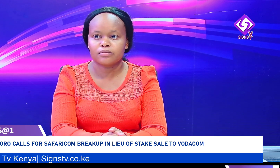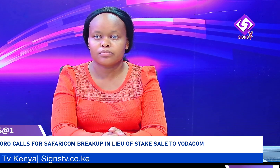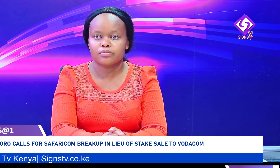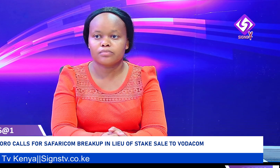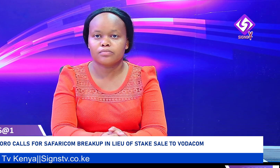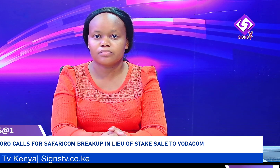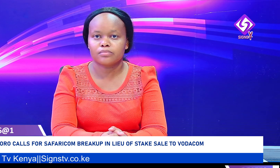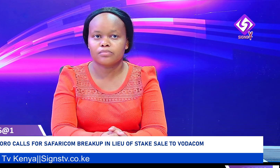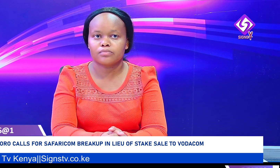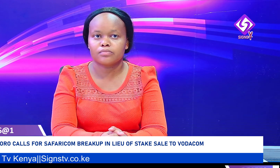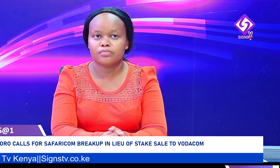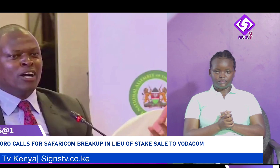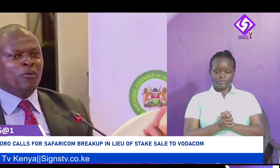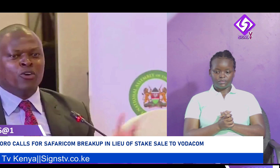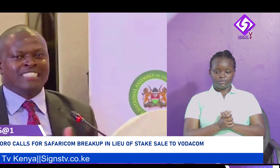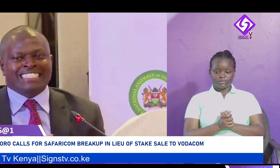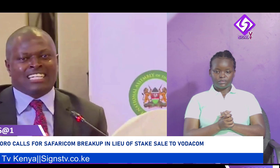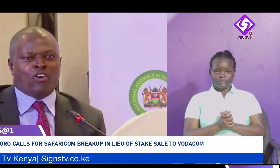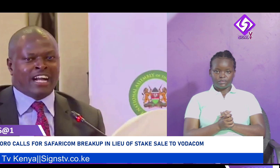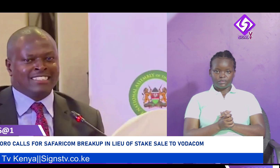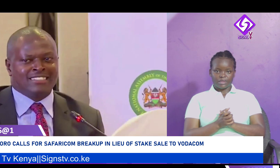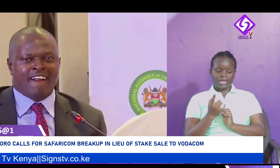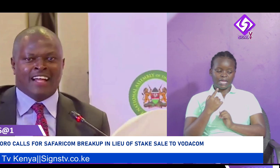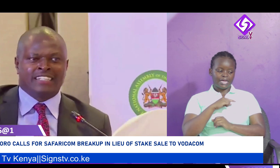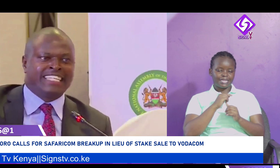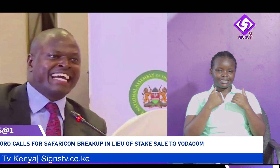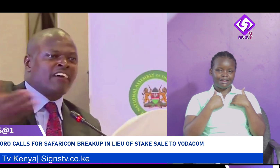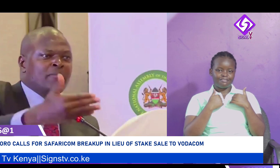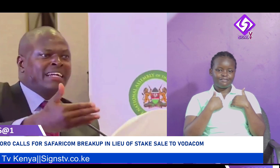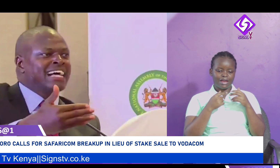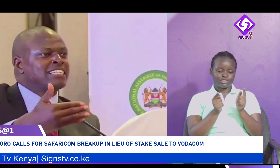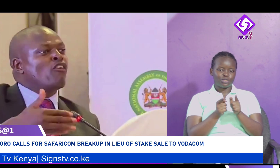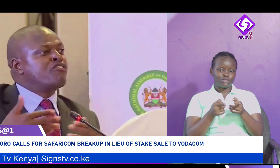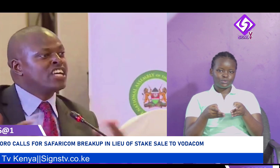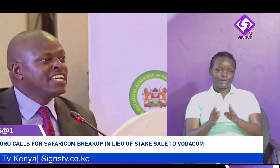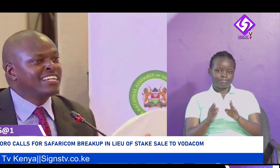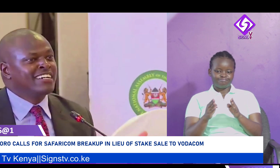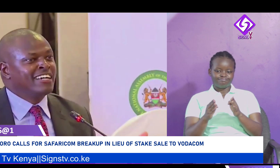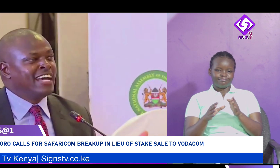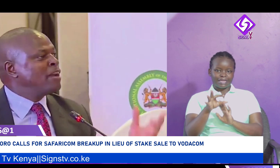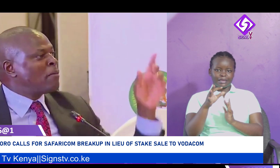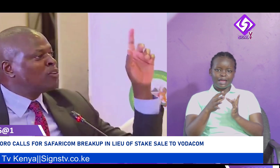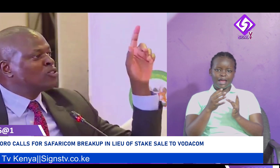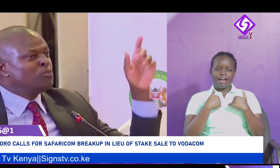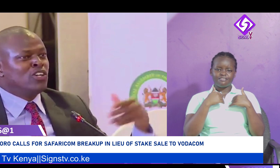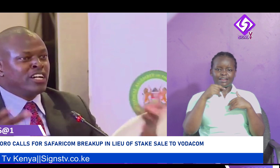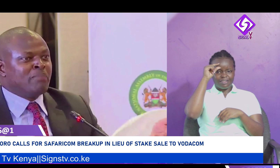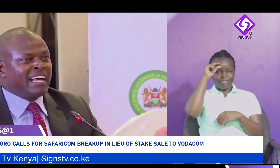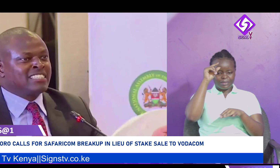the public. We'll just cut corners, take government assets for free, and purport to be the only buyers